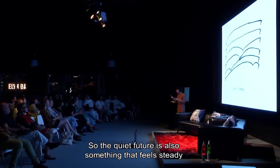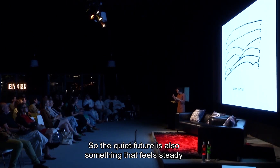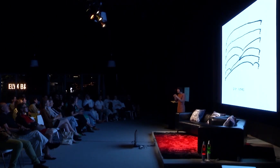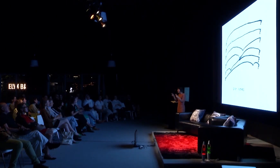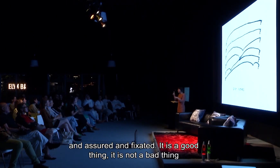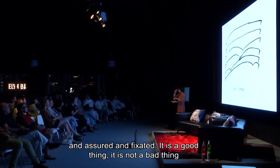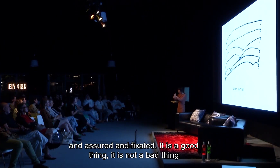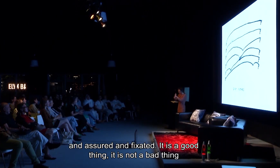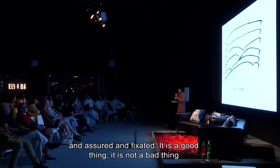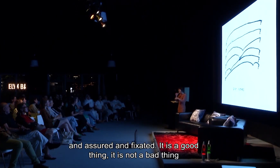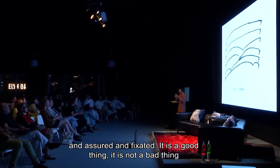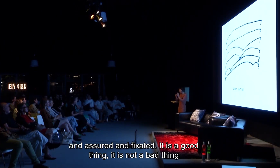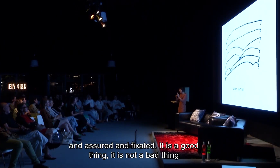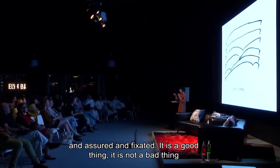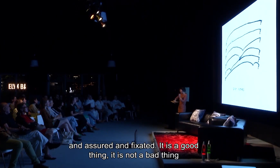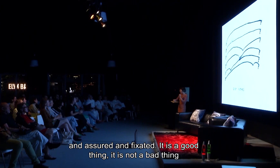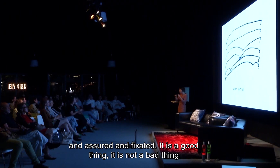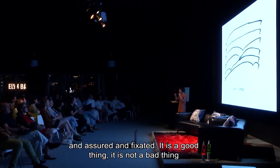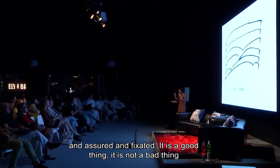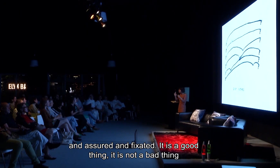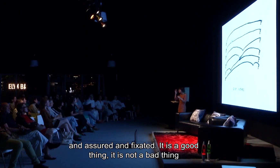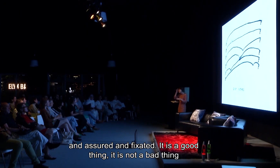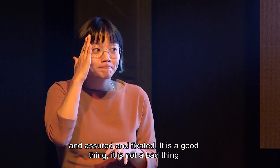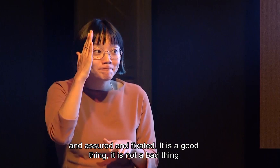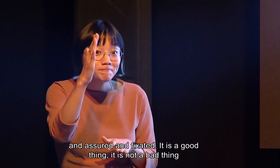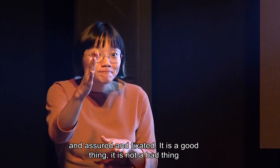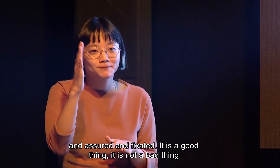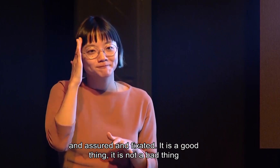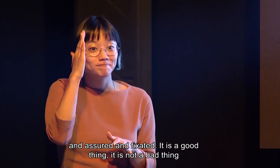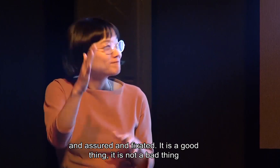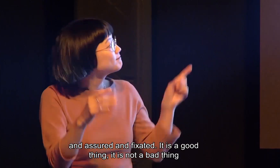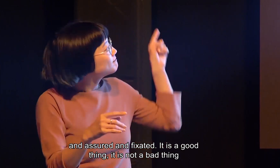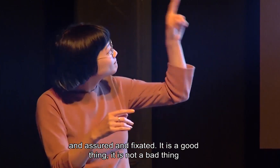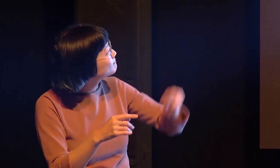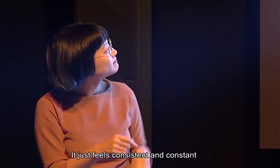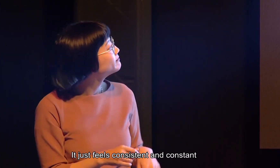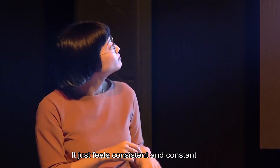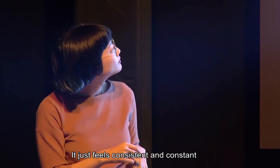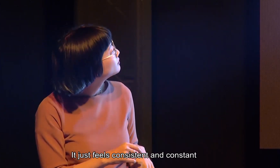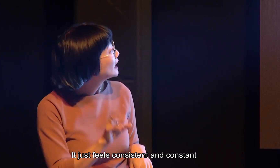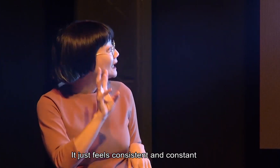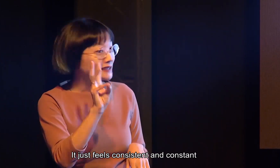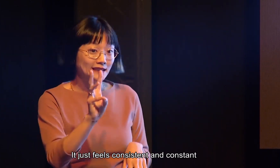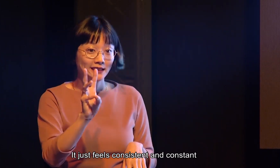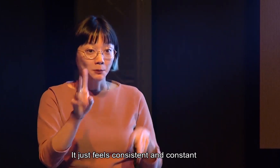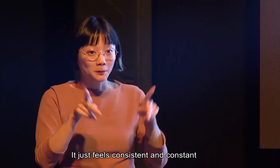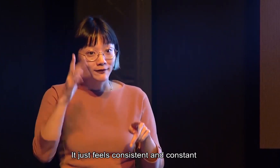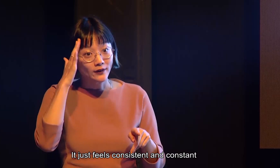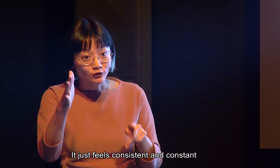steady and assured and fixated. It's a good thing. It's not a bad thing. It just feels consistent and constant.